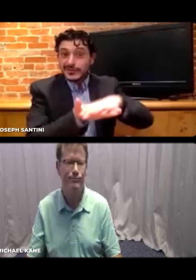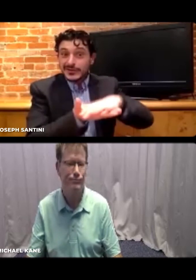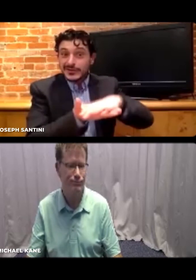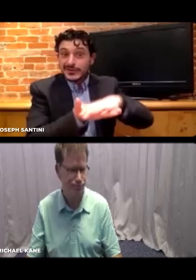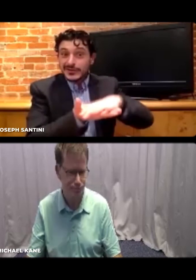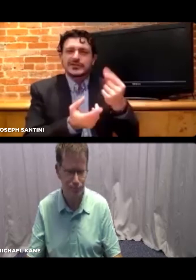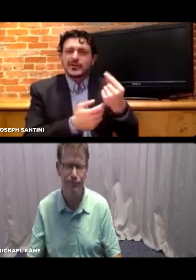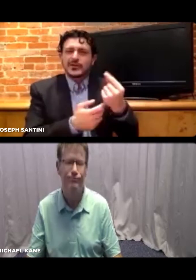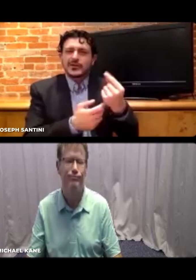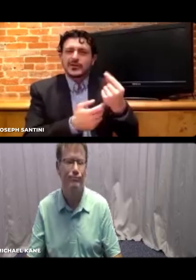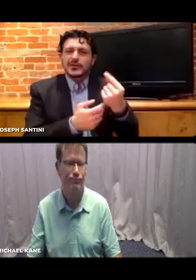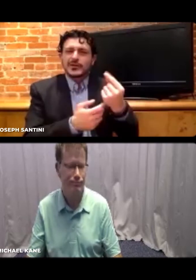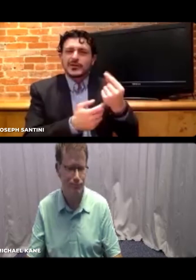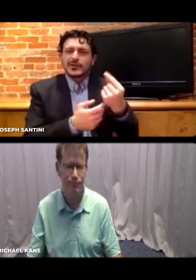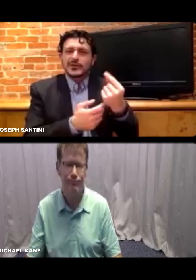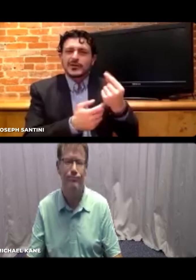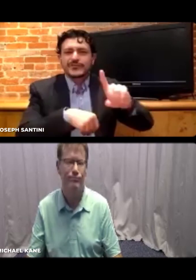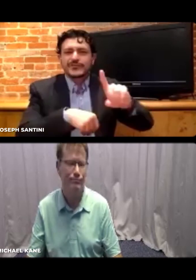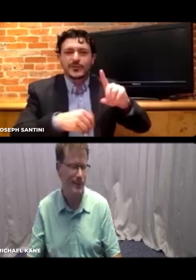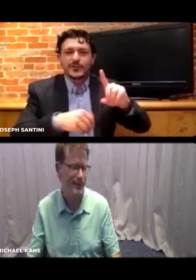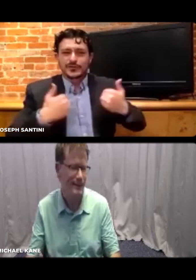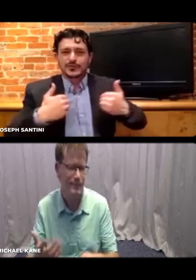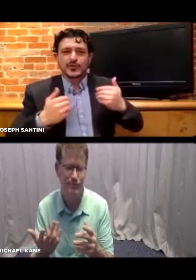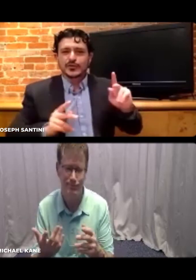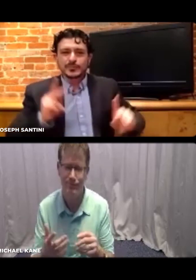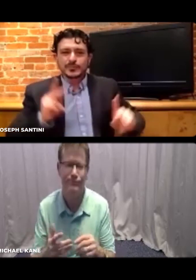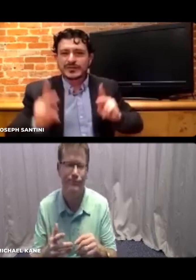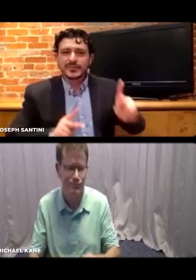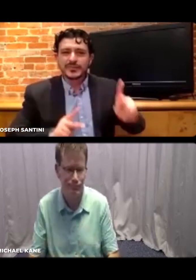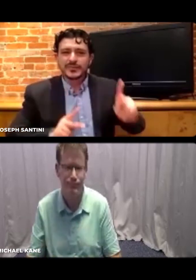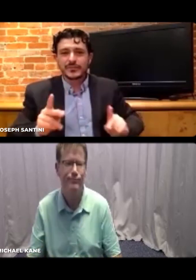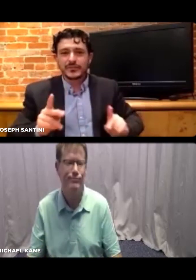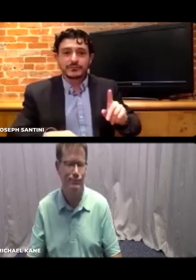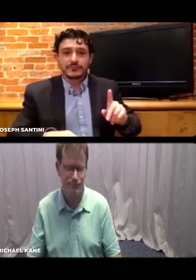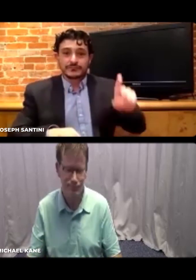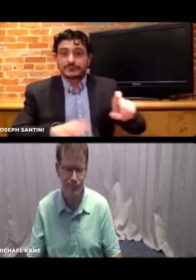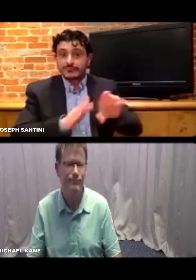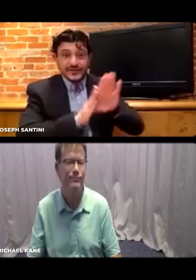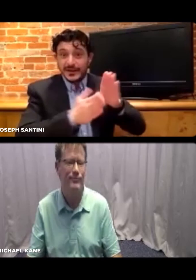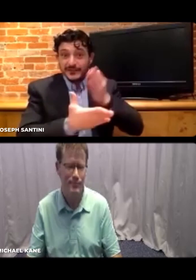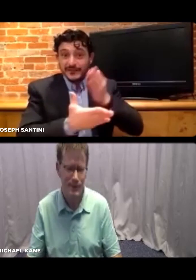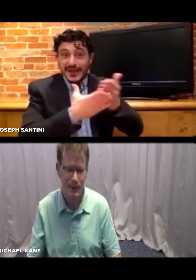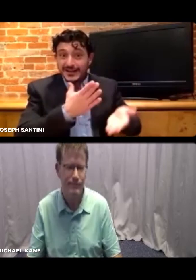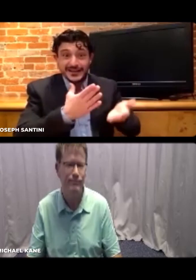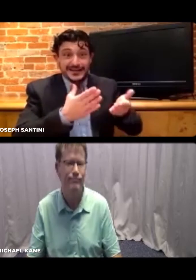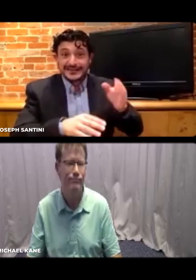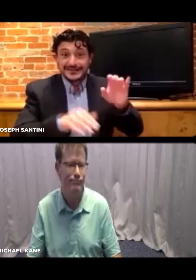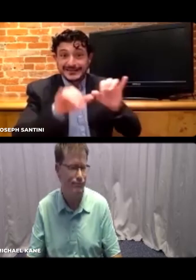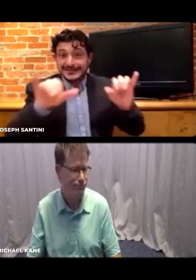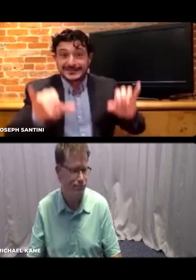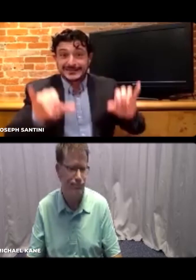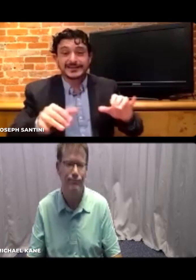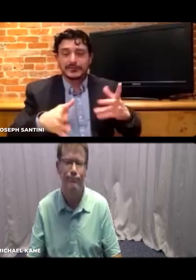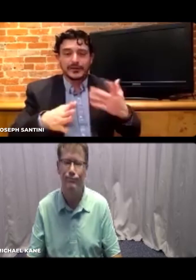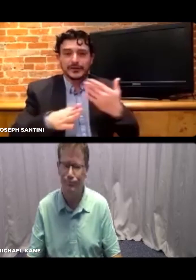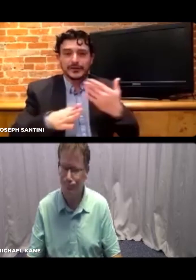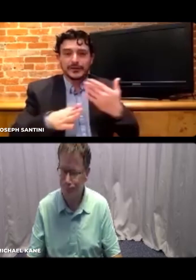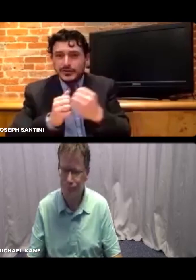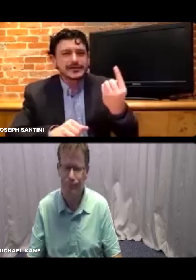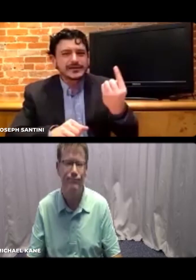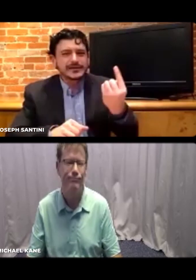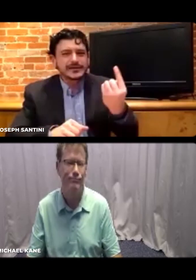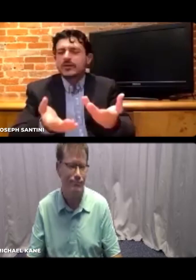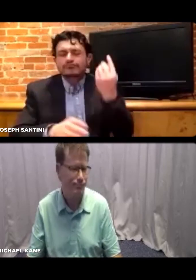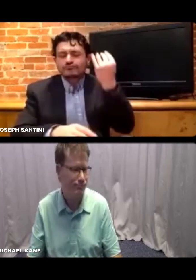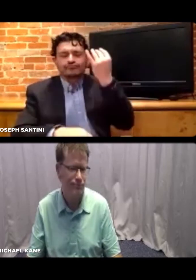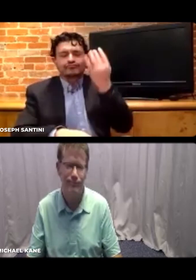curious, what do you recommend to young people in regards to documentation? Should they develop a file keeping system? What do